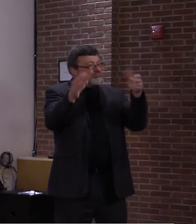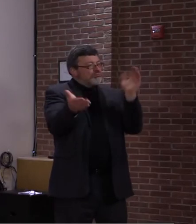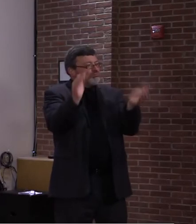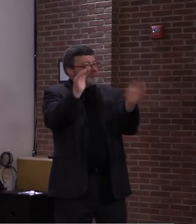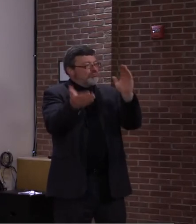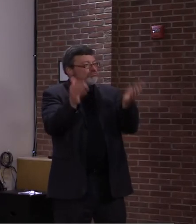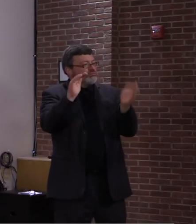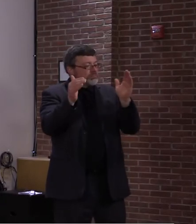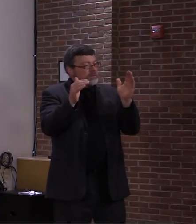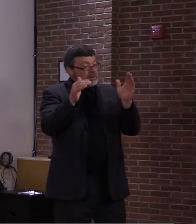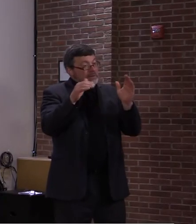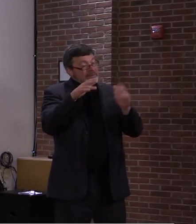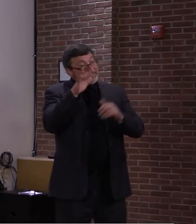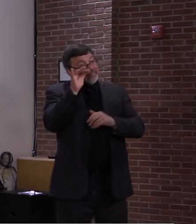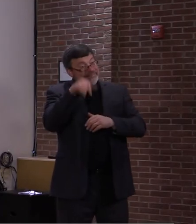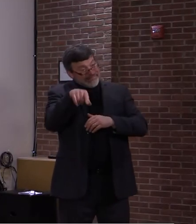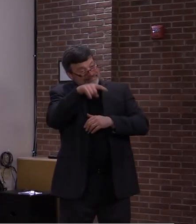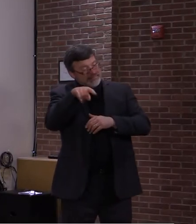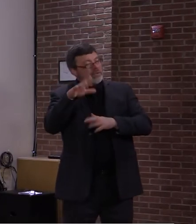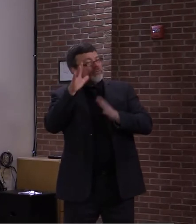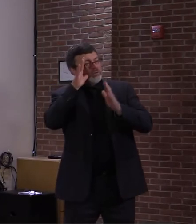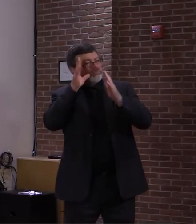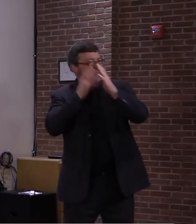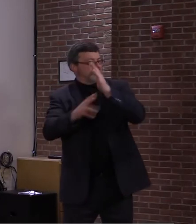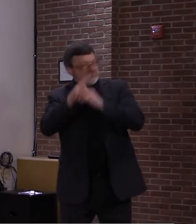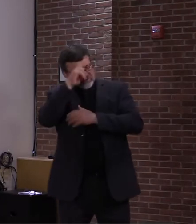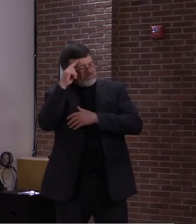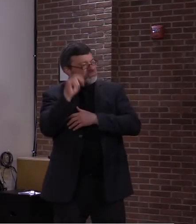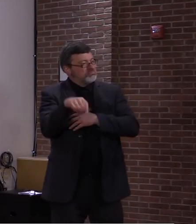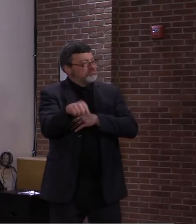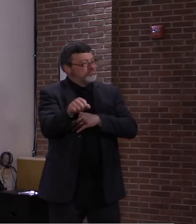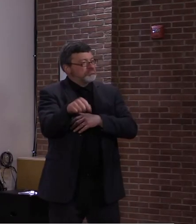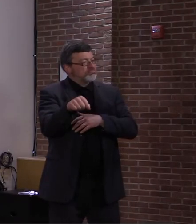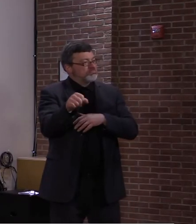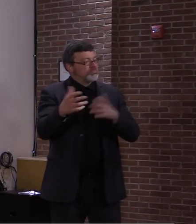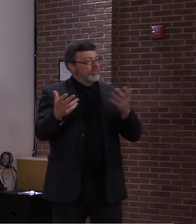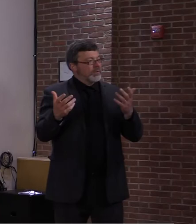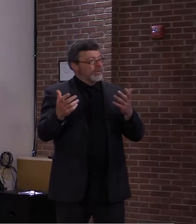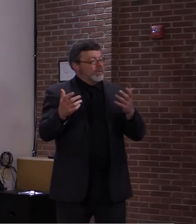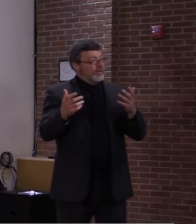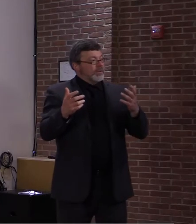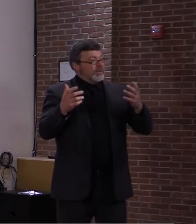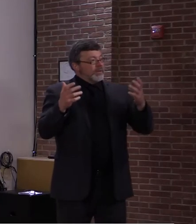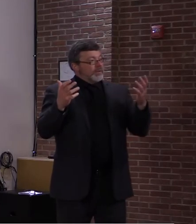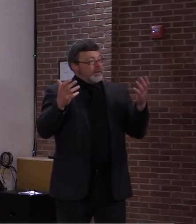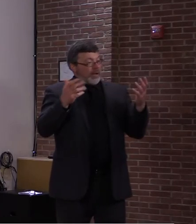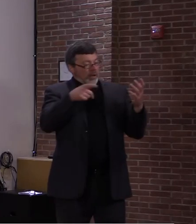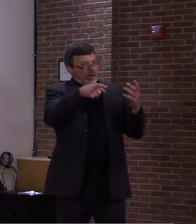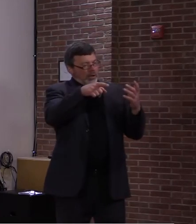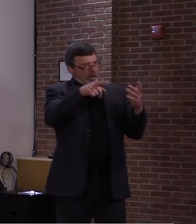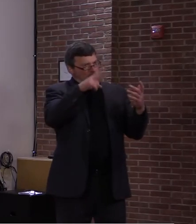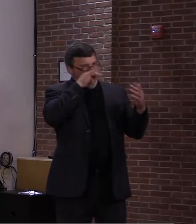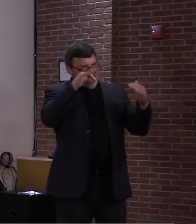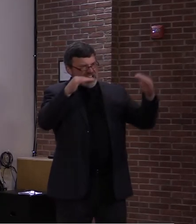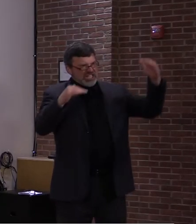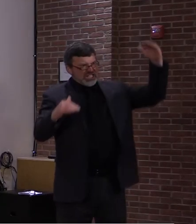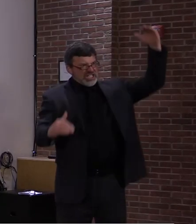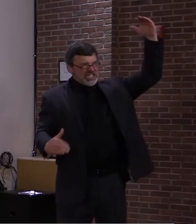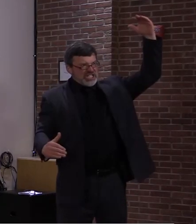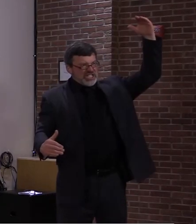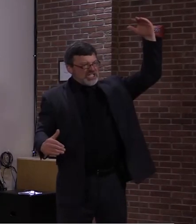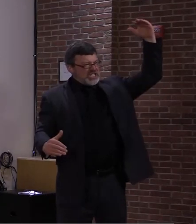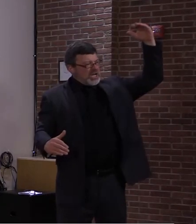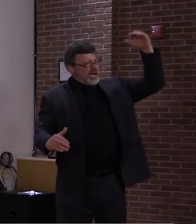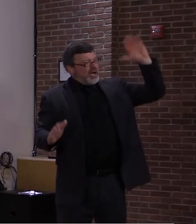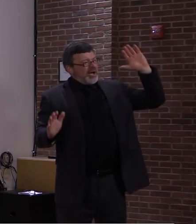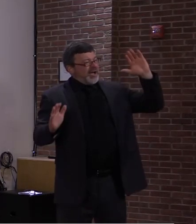data, and there are times it may look disproportionate to those who are unvaccinated, just because that pool of people is so small at